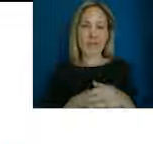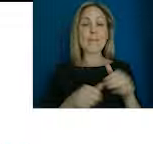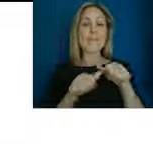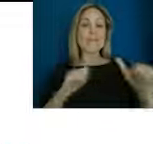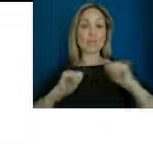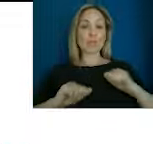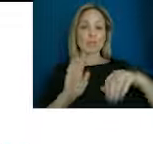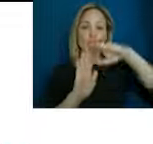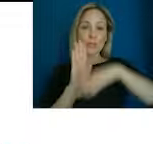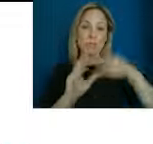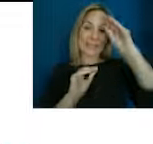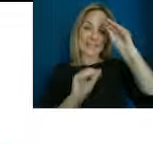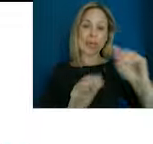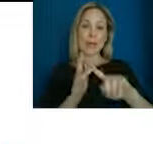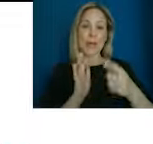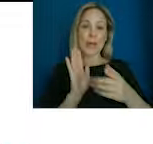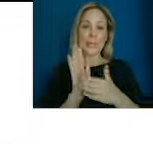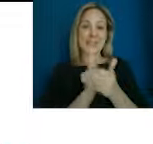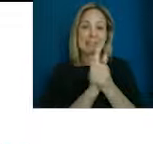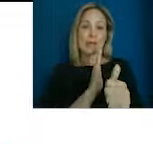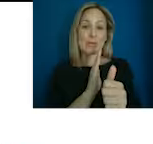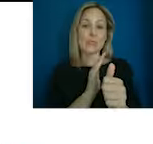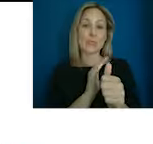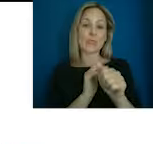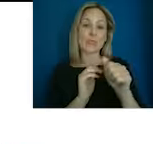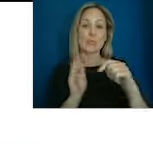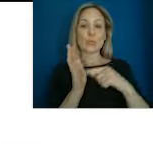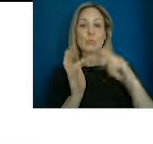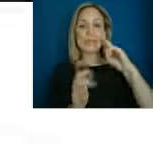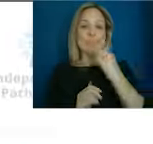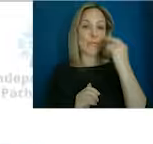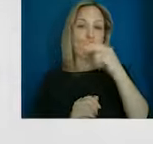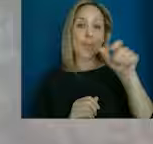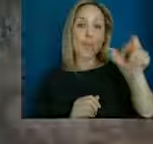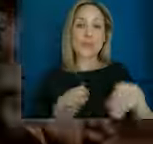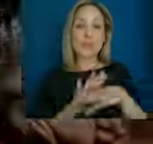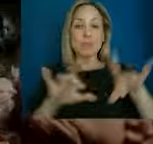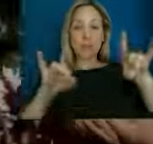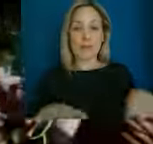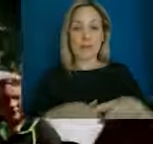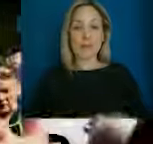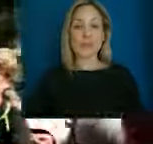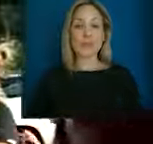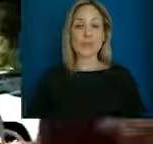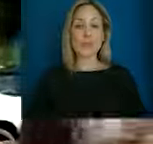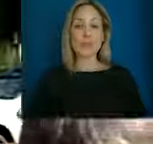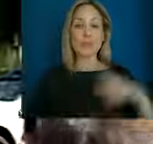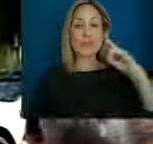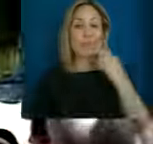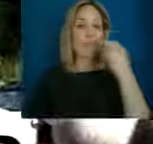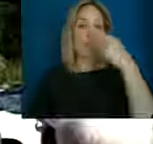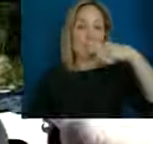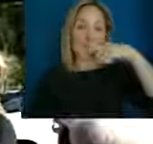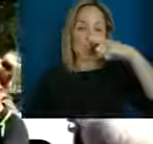for teaching orientation and mobility skills to a person who is deafblind in Australia. People with deafblindness or